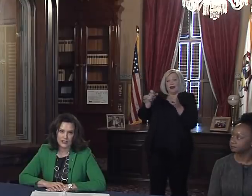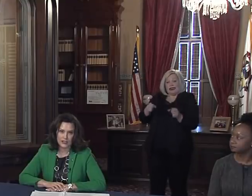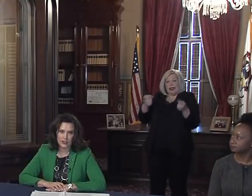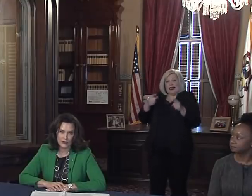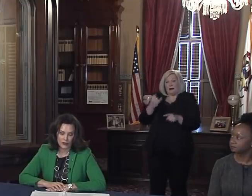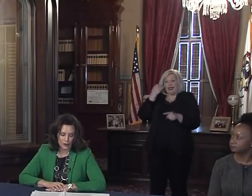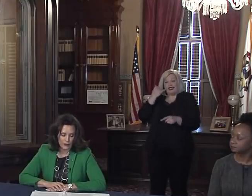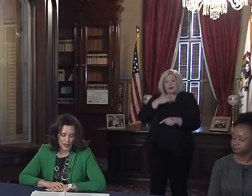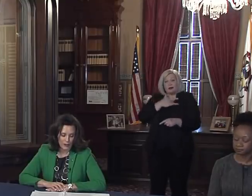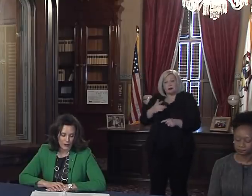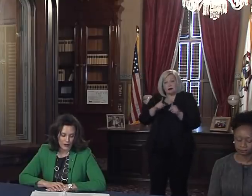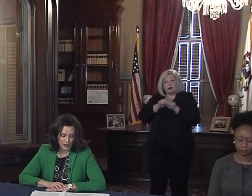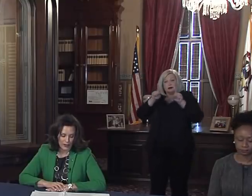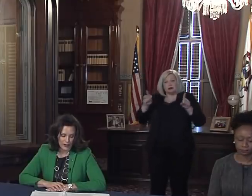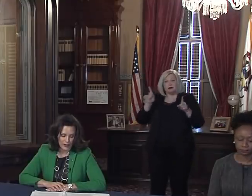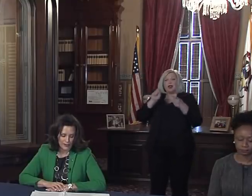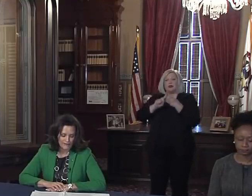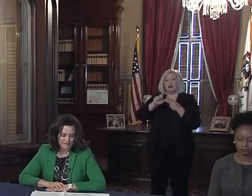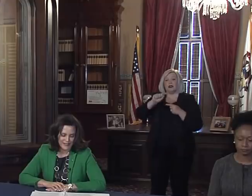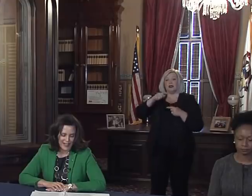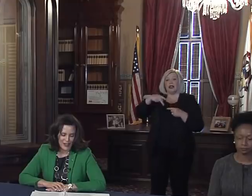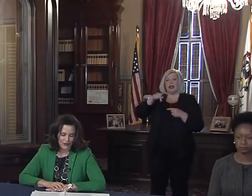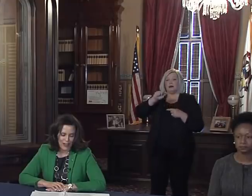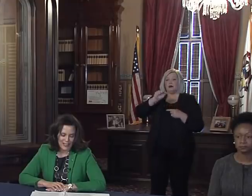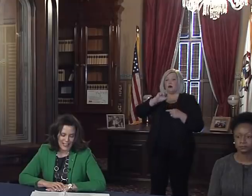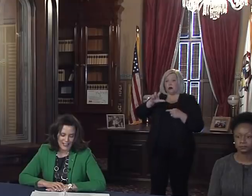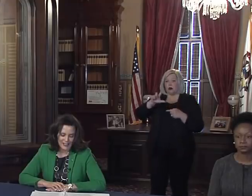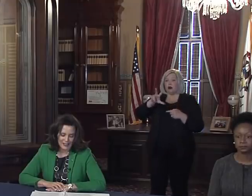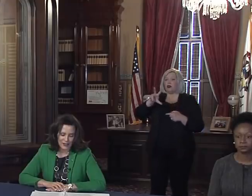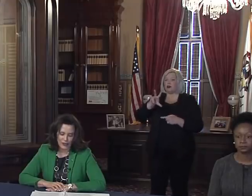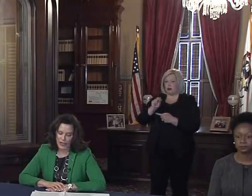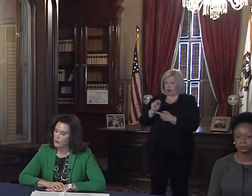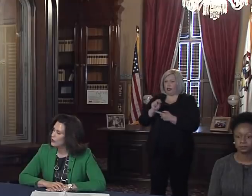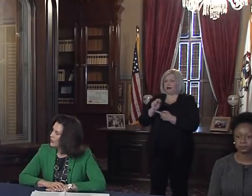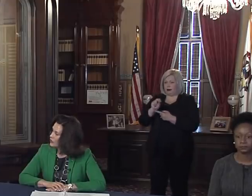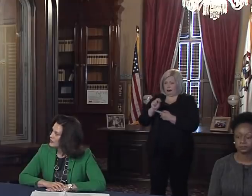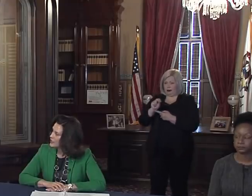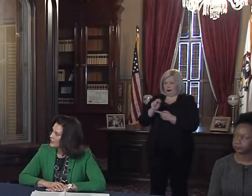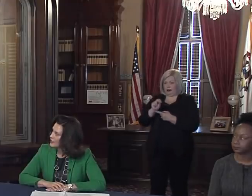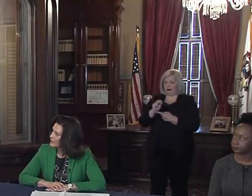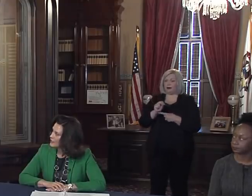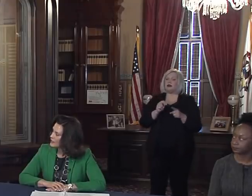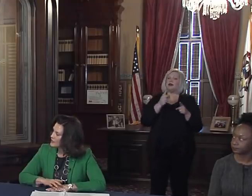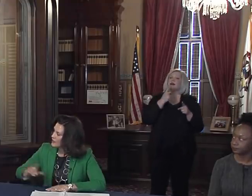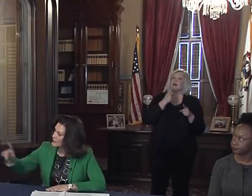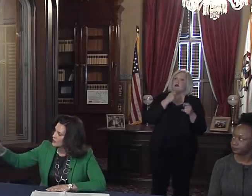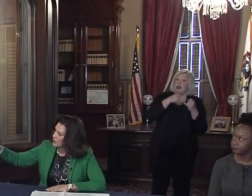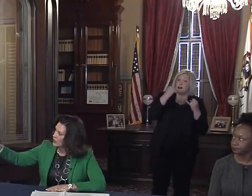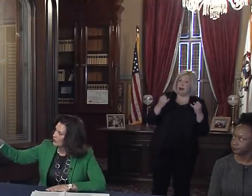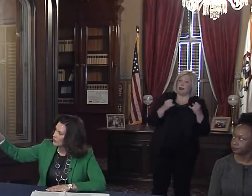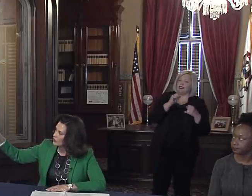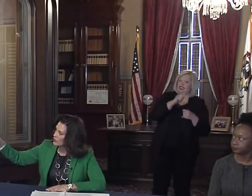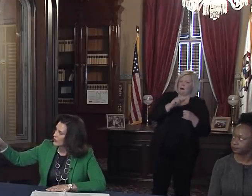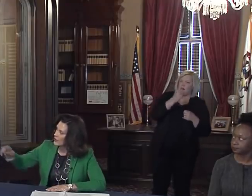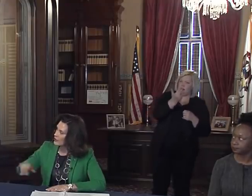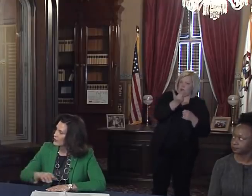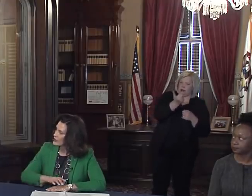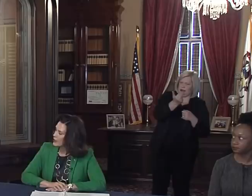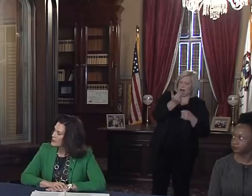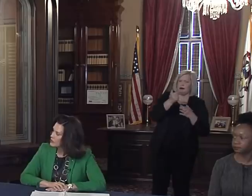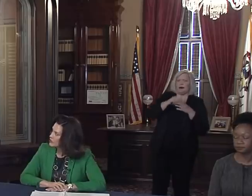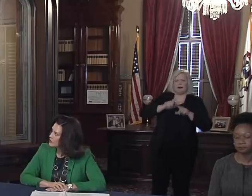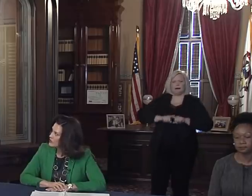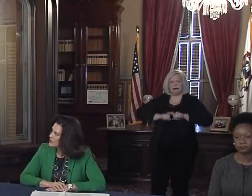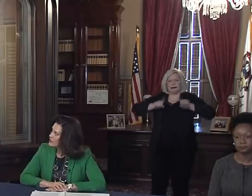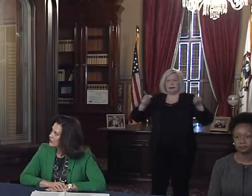socially distant through April 30th. The red line through April 13th. So that's what our curve will look like if we